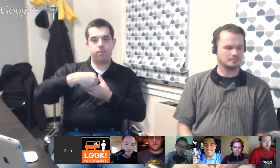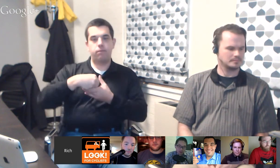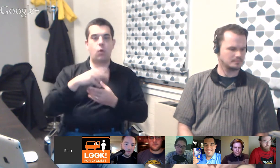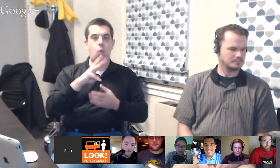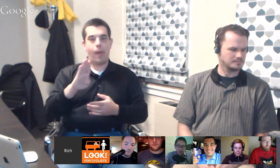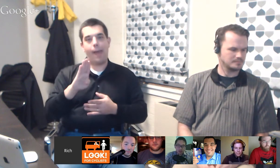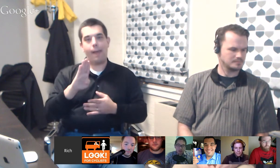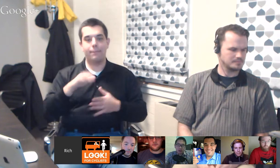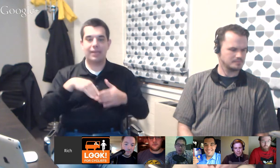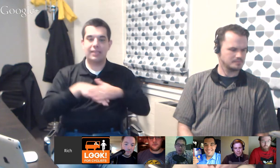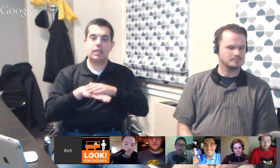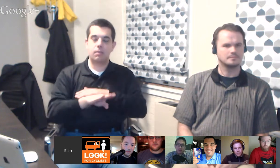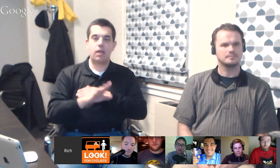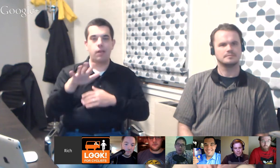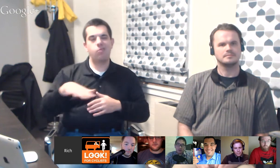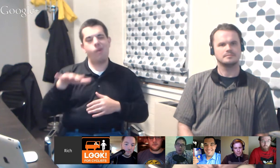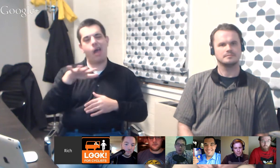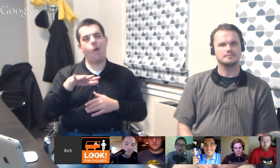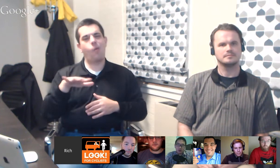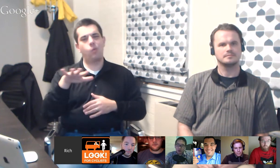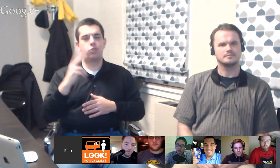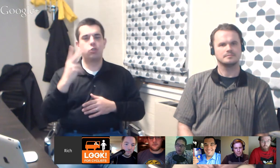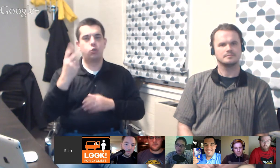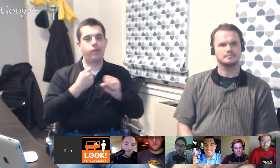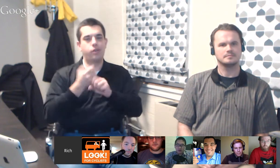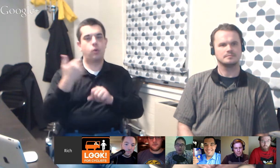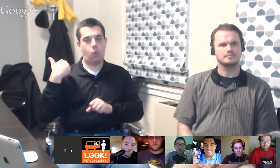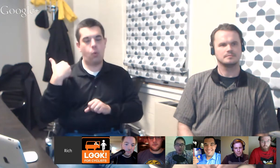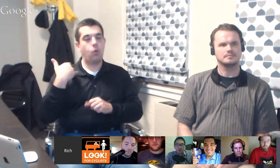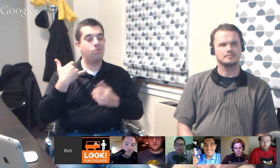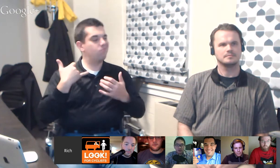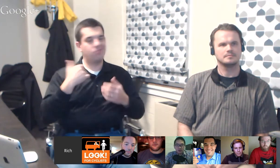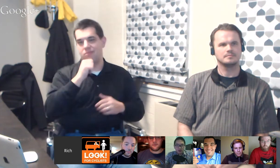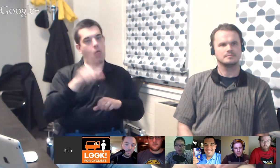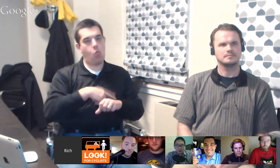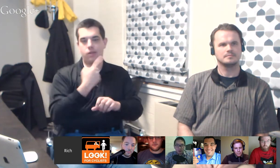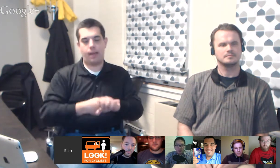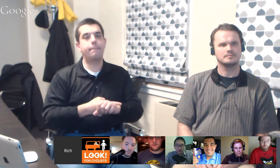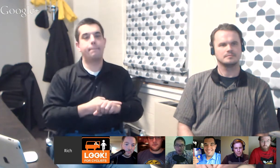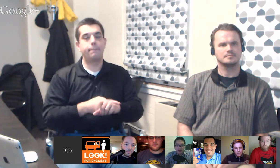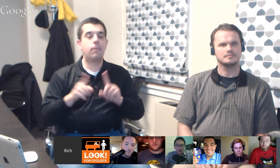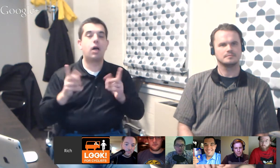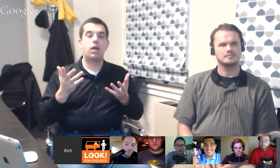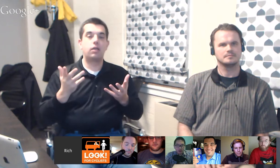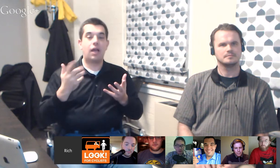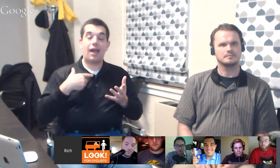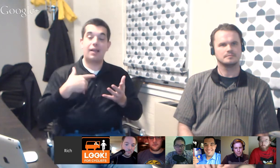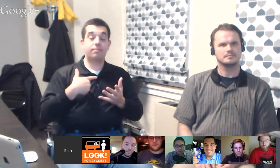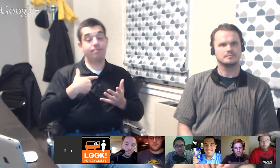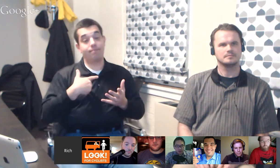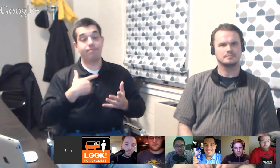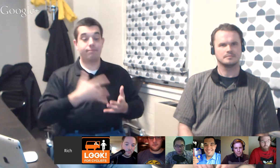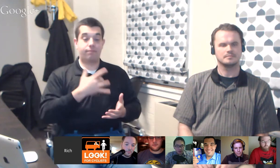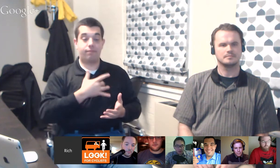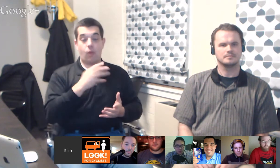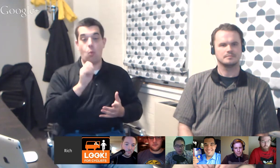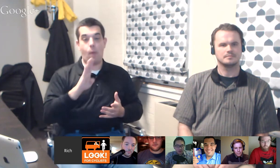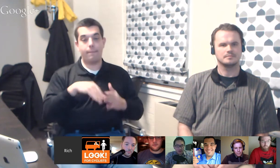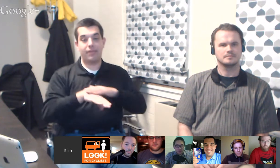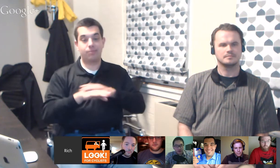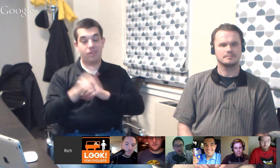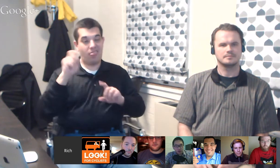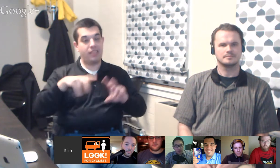web accessibility about 2 years ago, so not very long. But I find web accessibility a topic